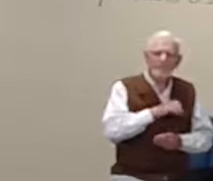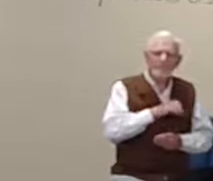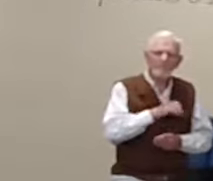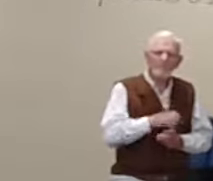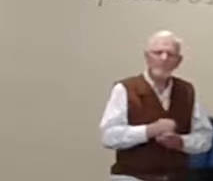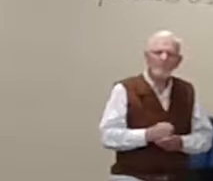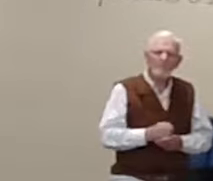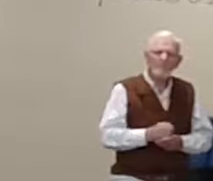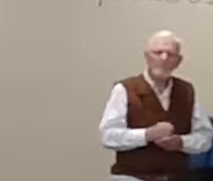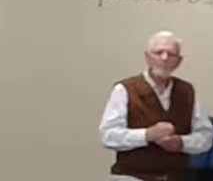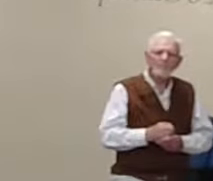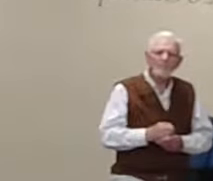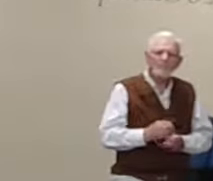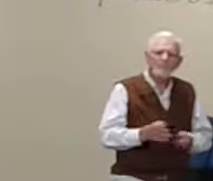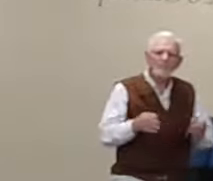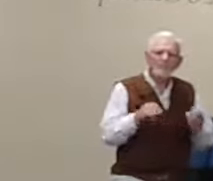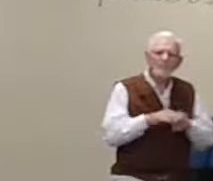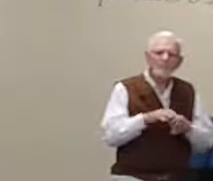to in life.